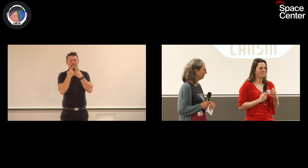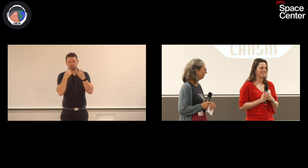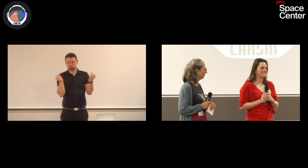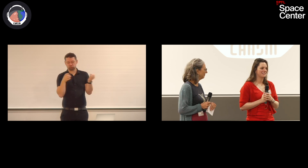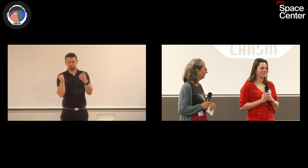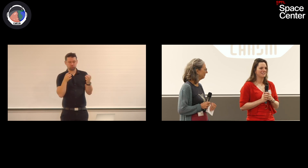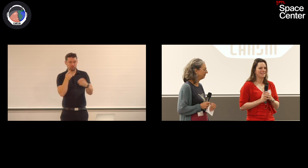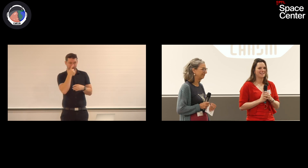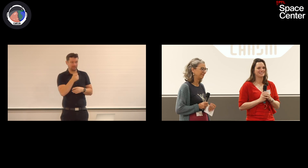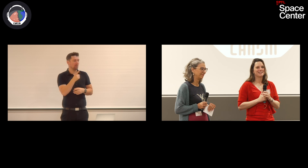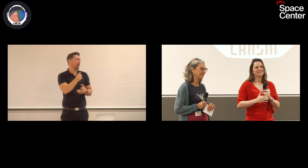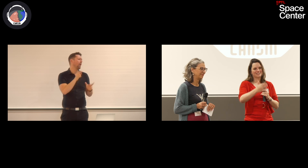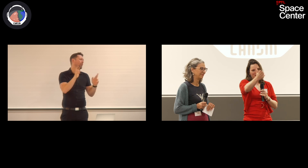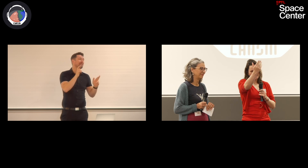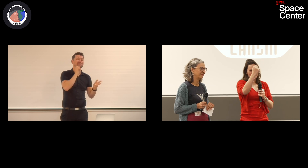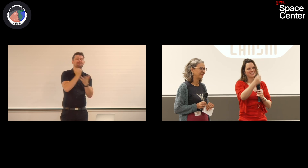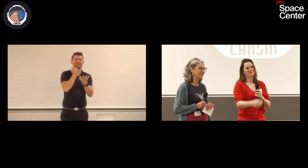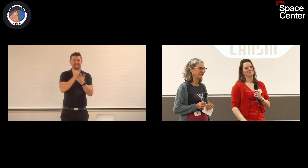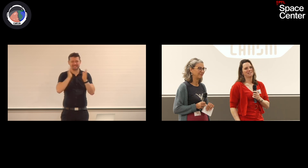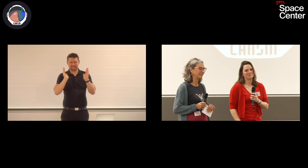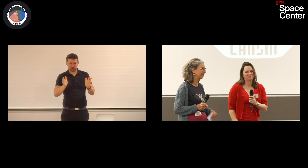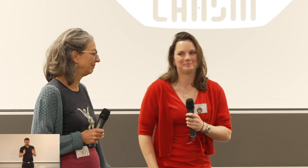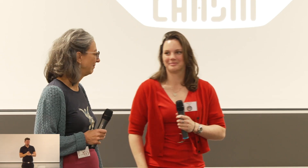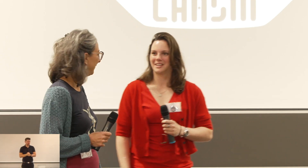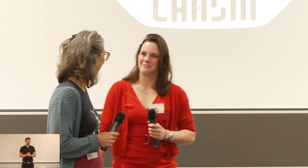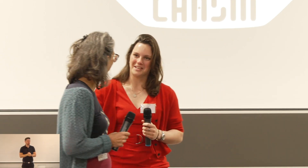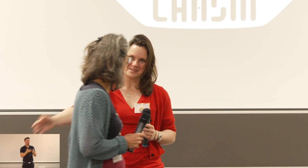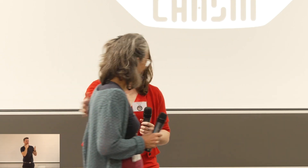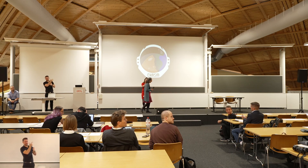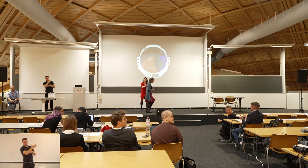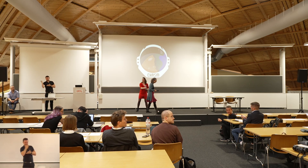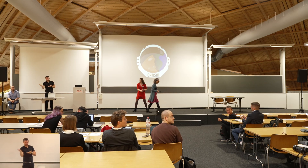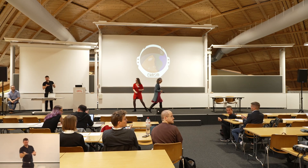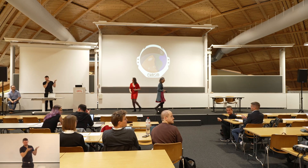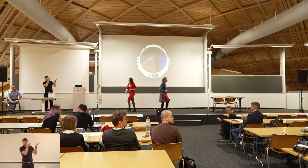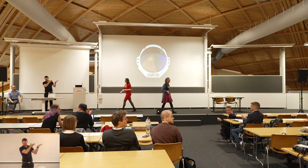have a fantastic session and Stefania, please come on stage. Thank you. you.